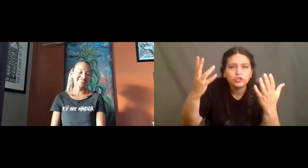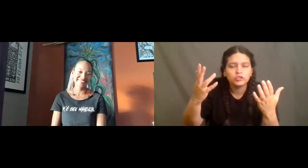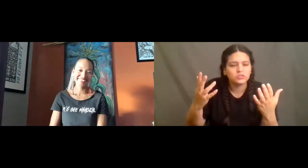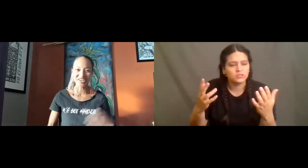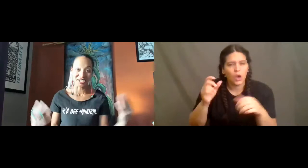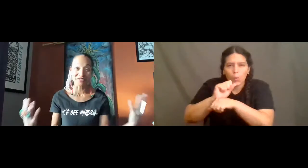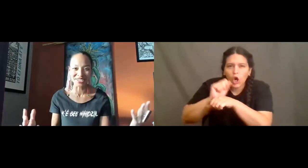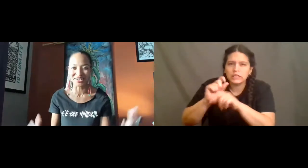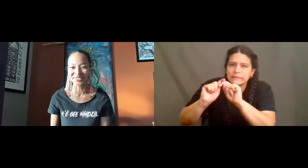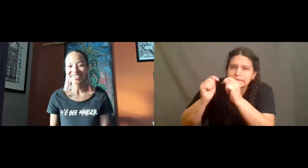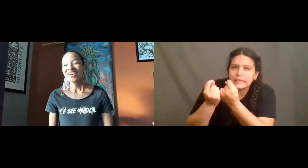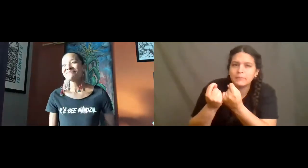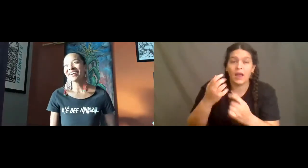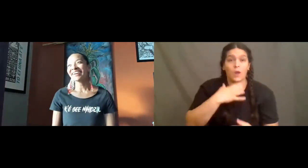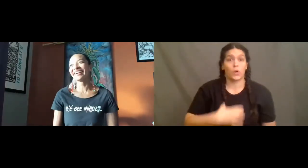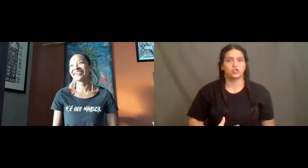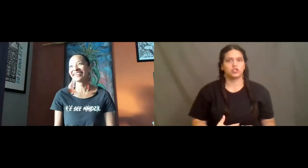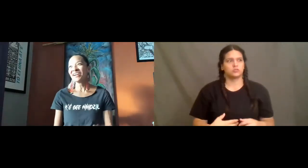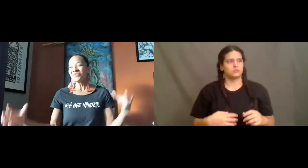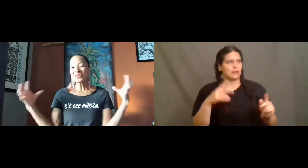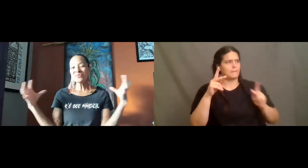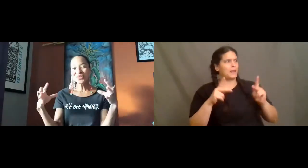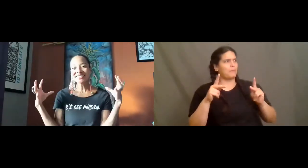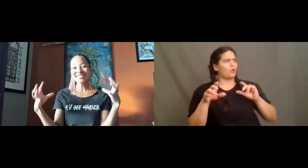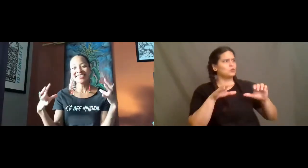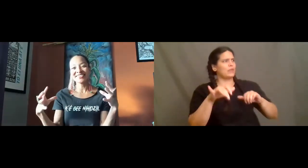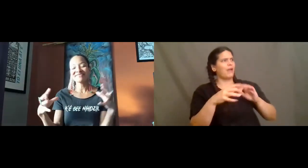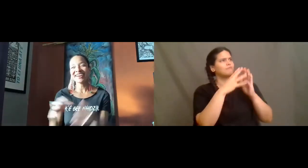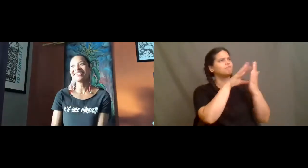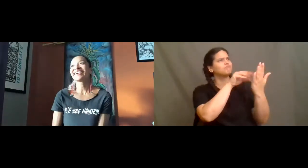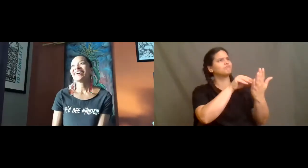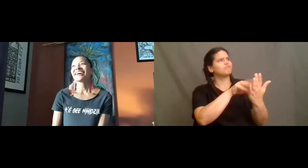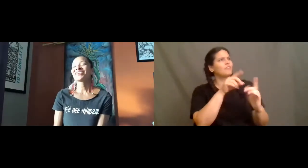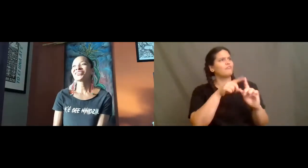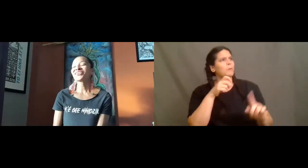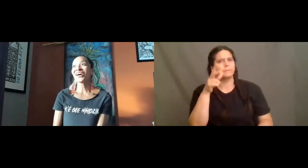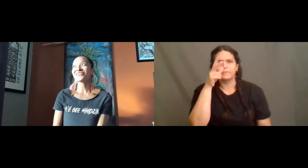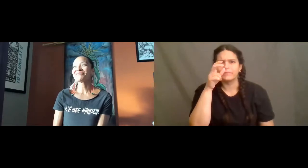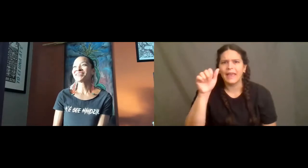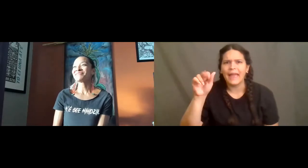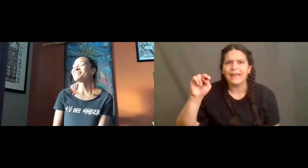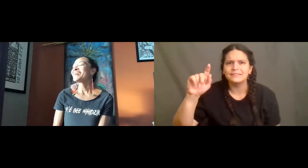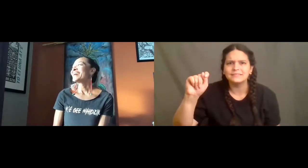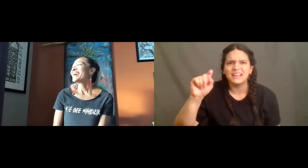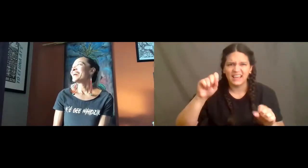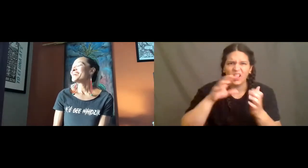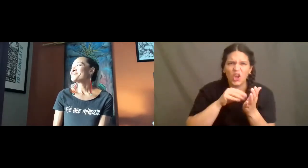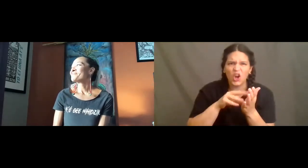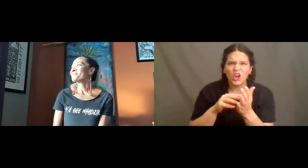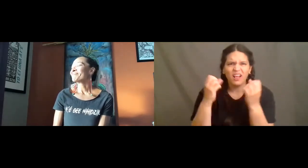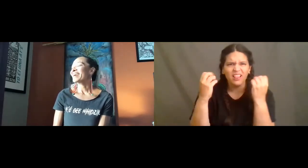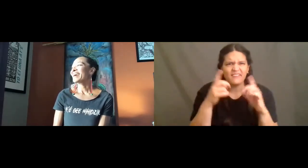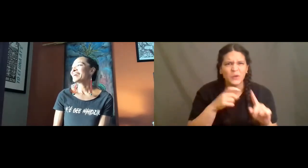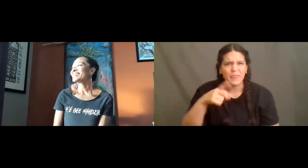Our government in general. But they work as a team, right? We could learn a lot from them.